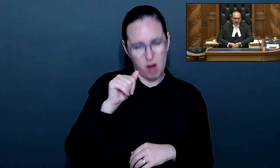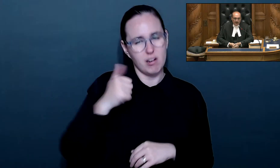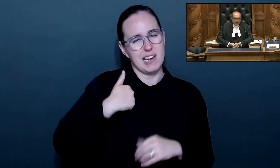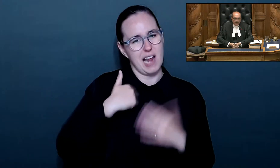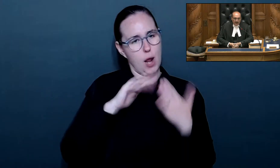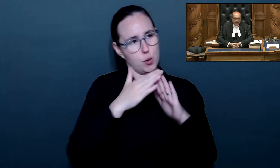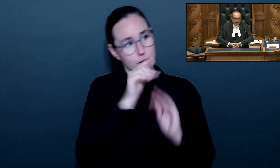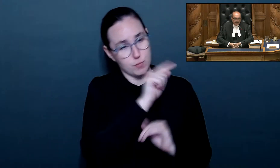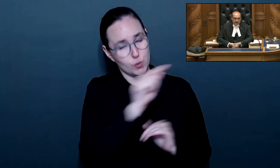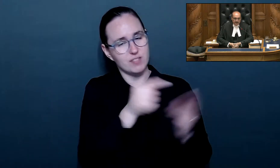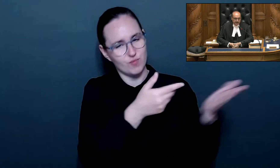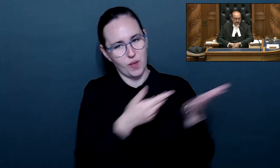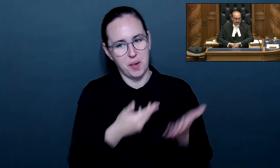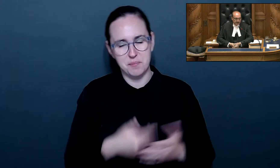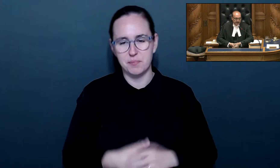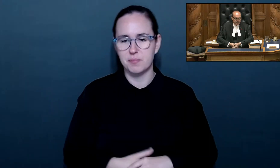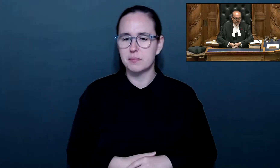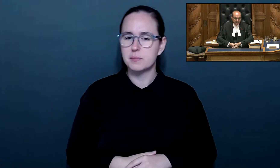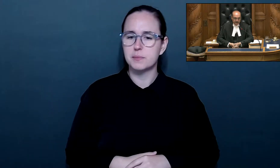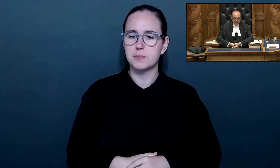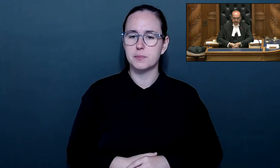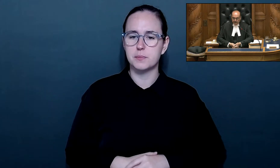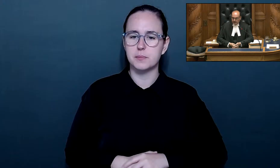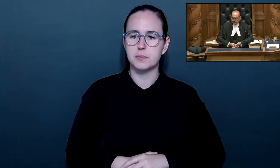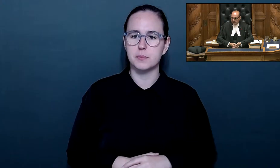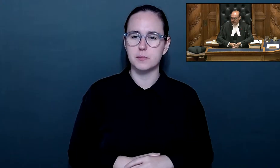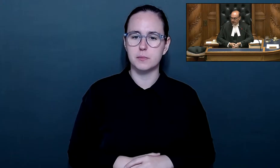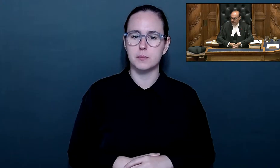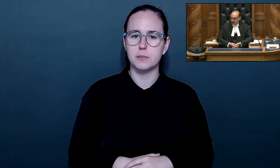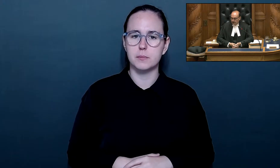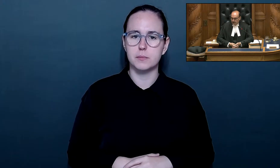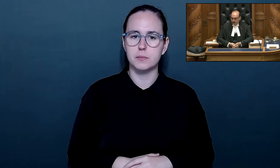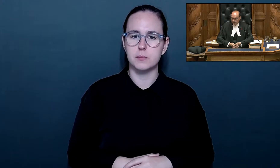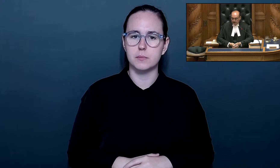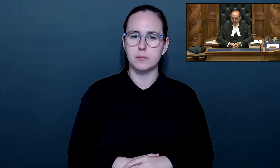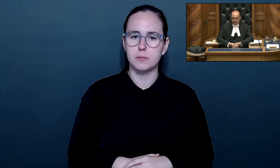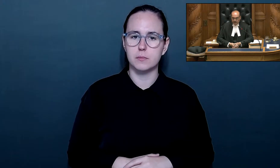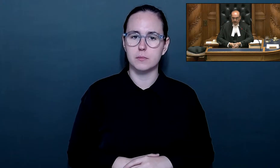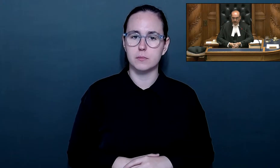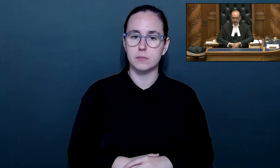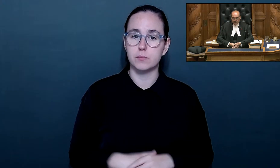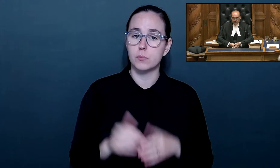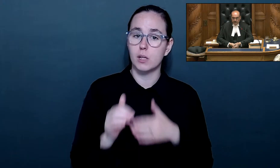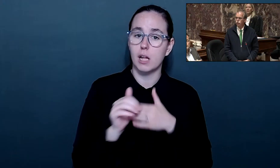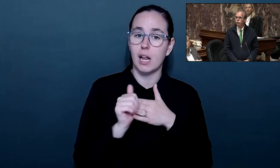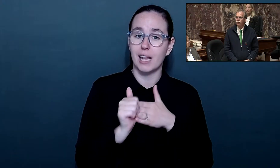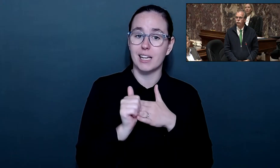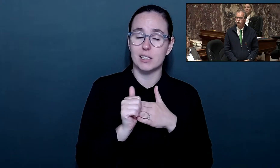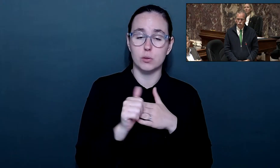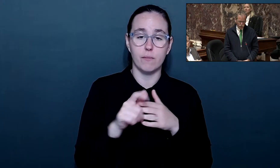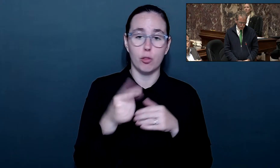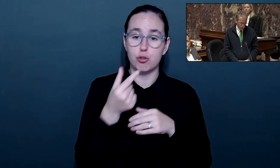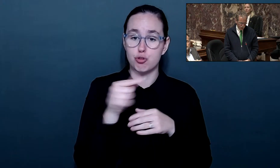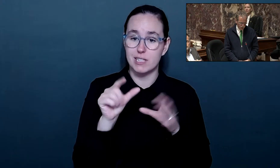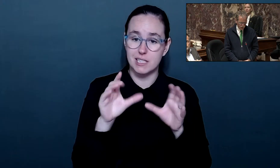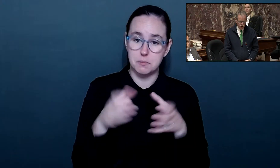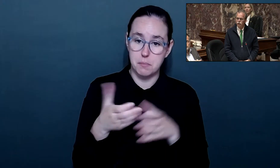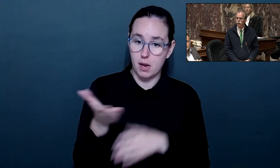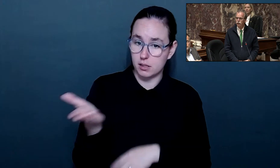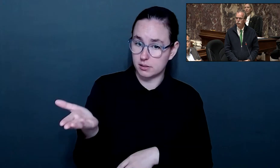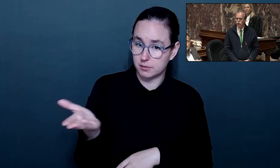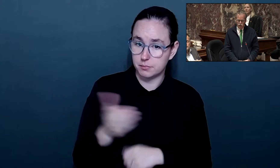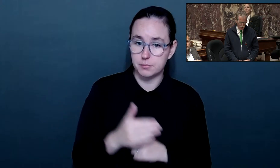House Leader of the Green Party. Thank you, Mr. Speaker. I'm honored to welcome to the House today a constituent from Salt Spring